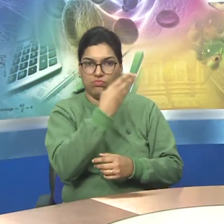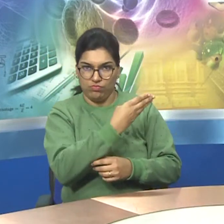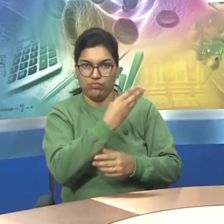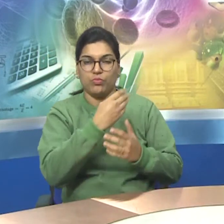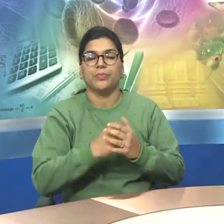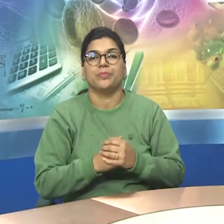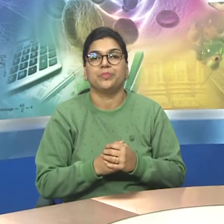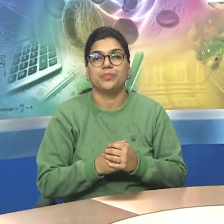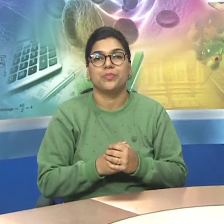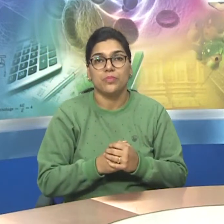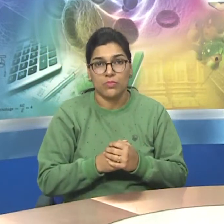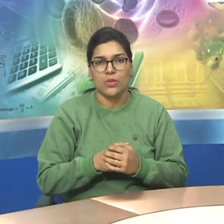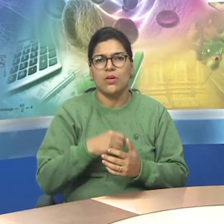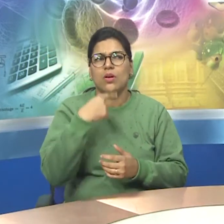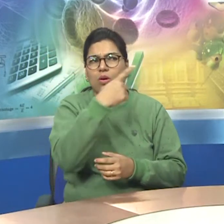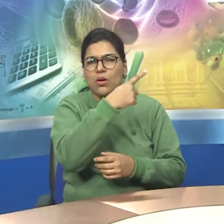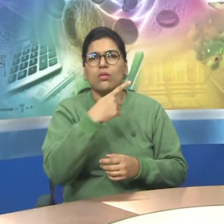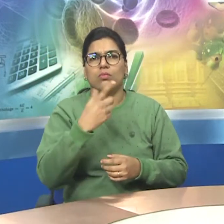This is a poem written by